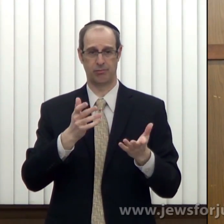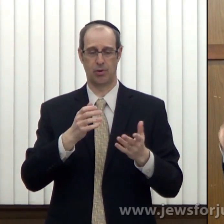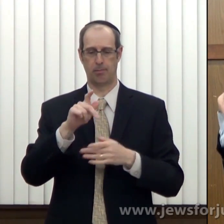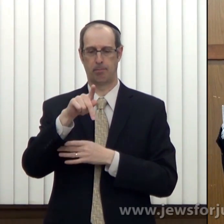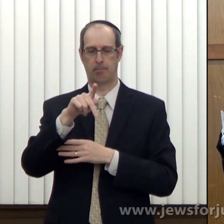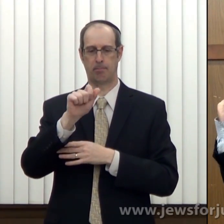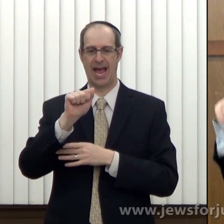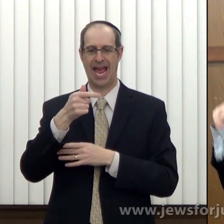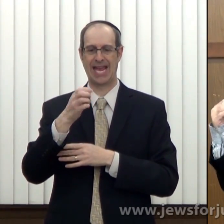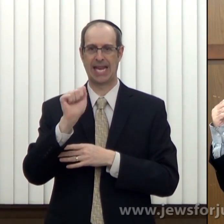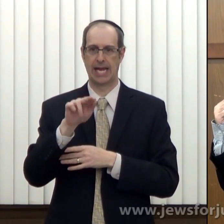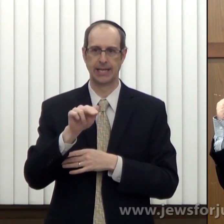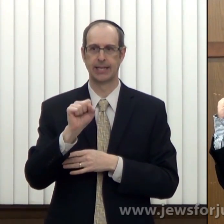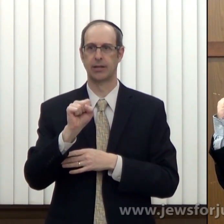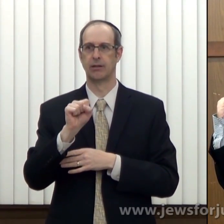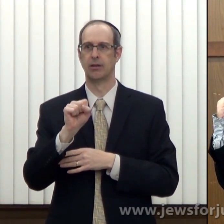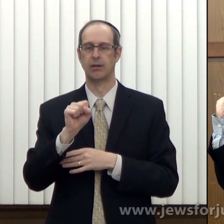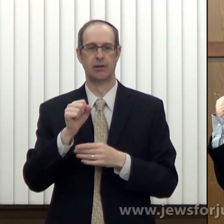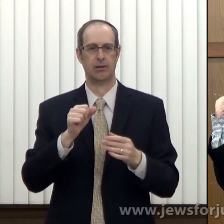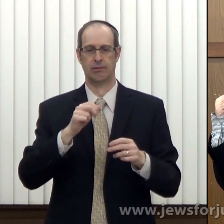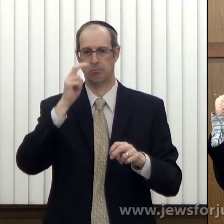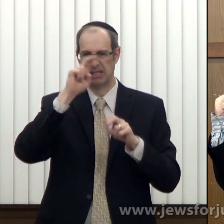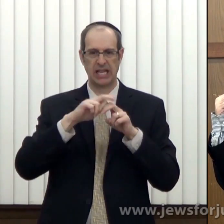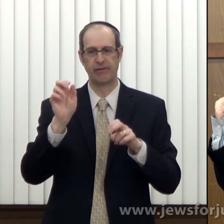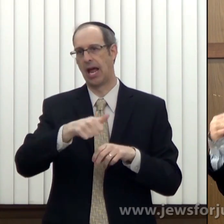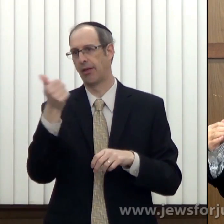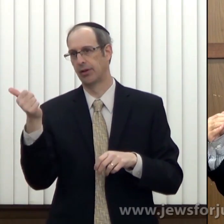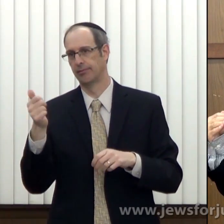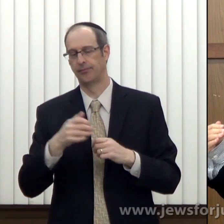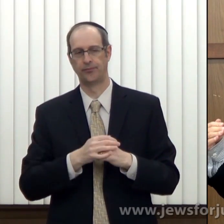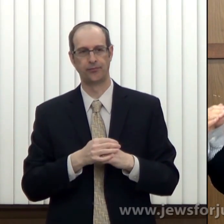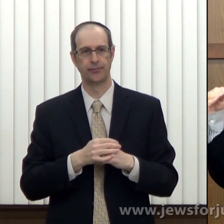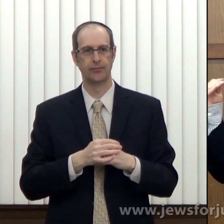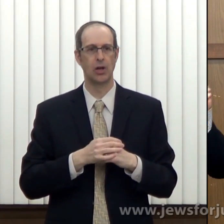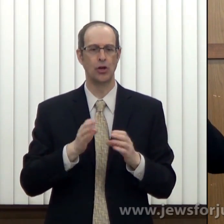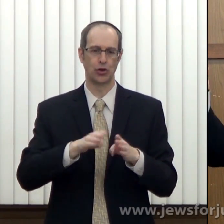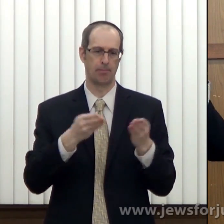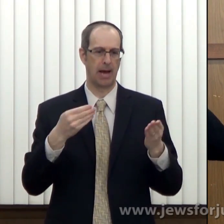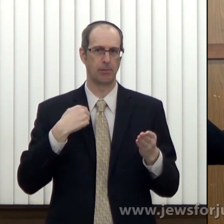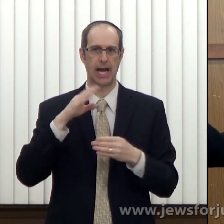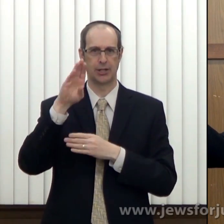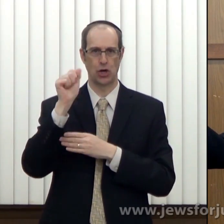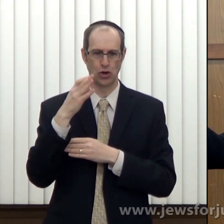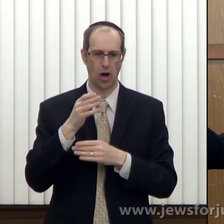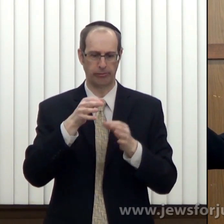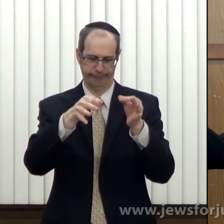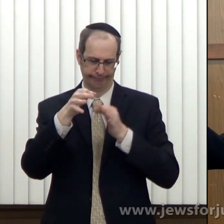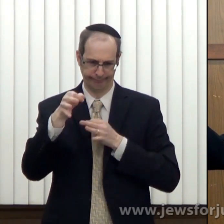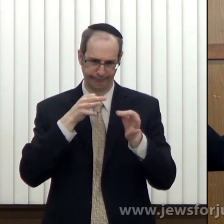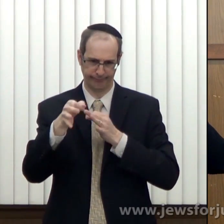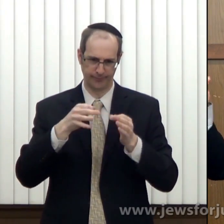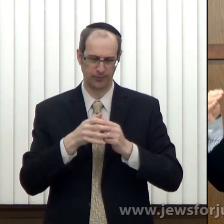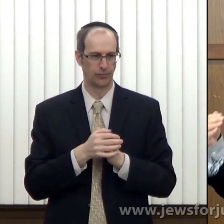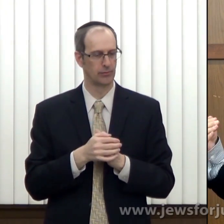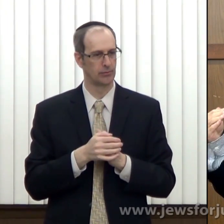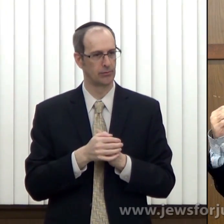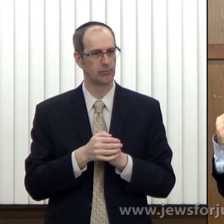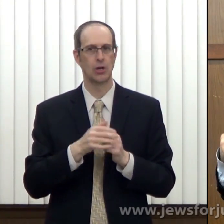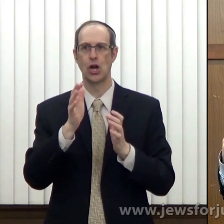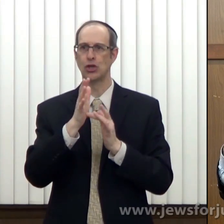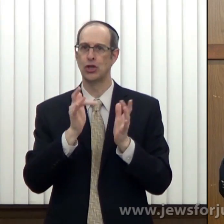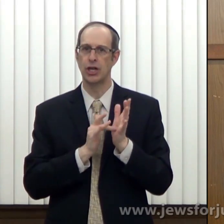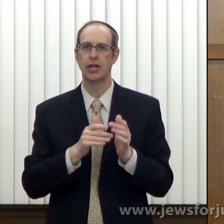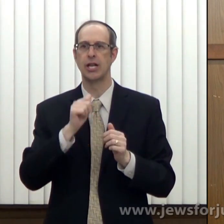So it's very clear that the Bible has a job description. Jesus